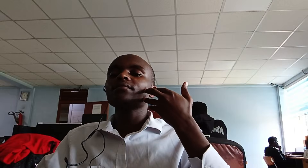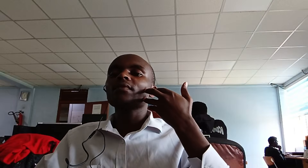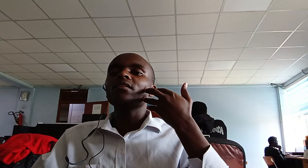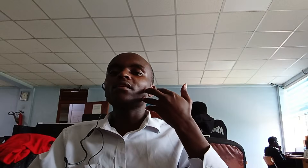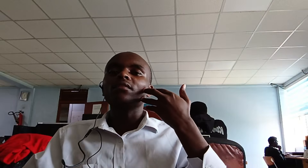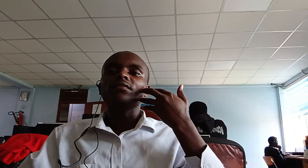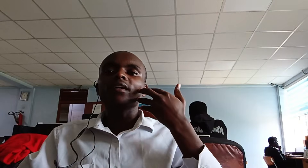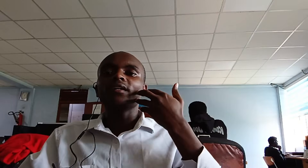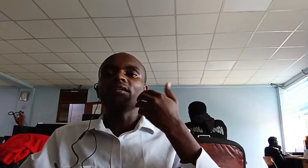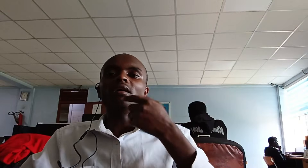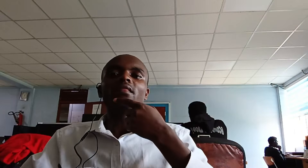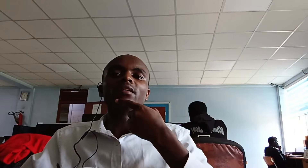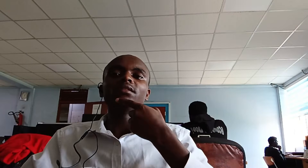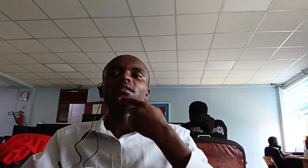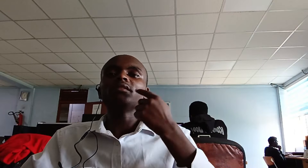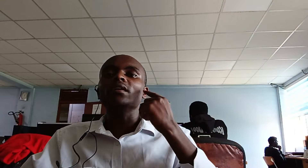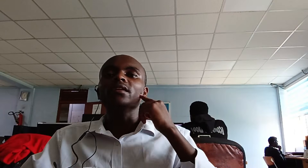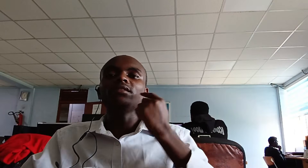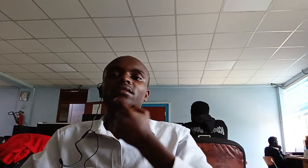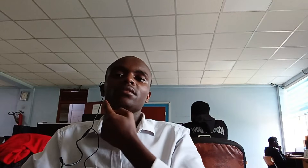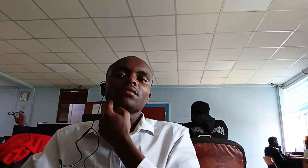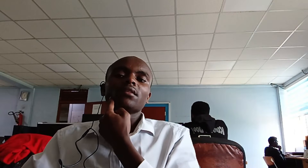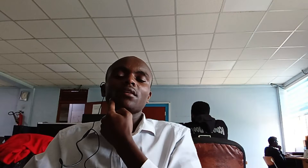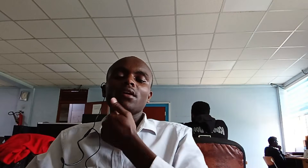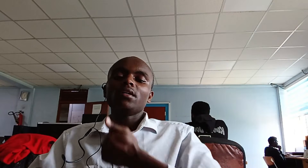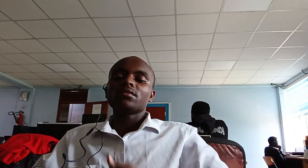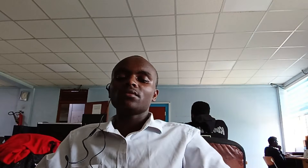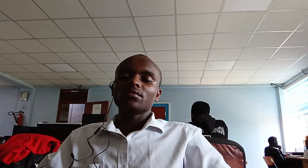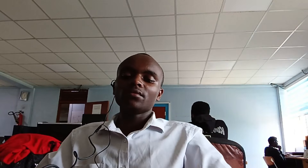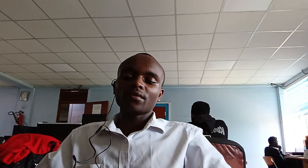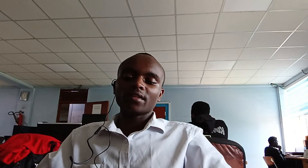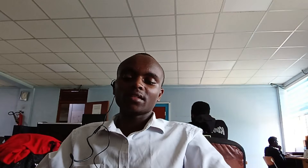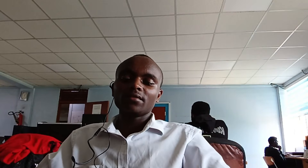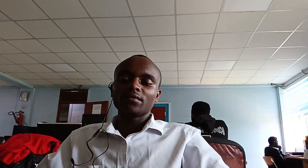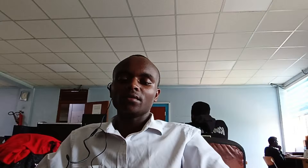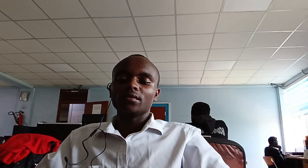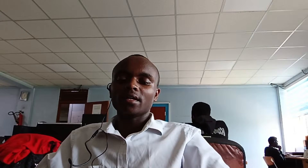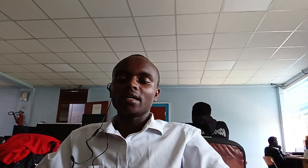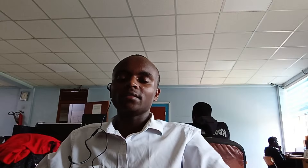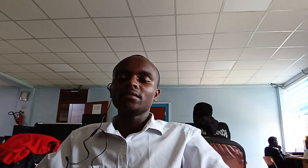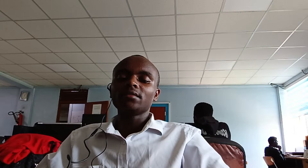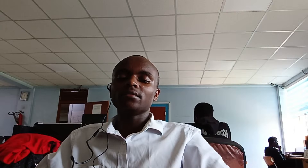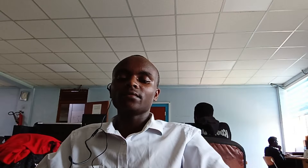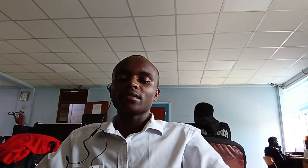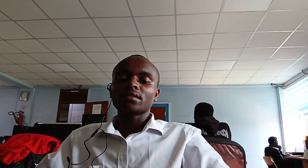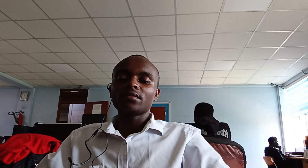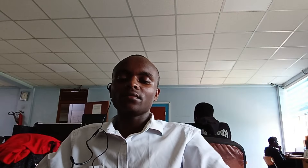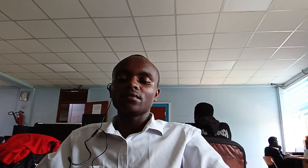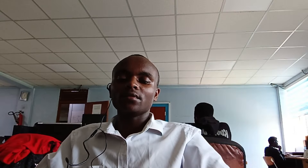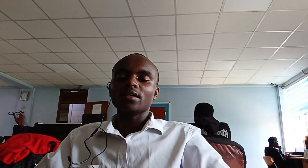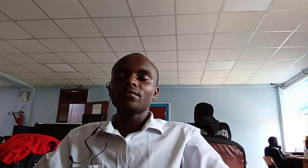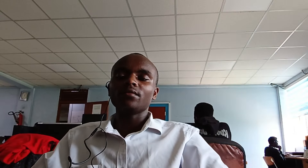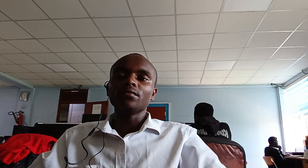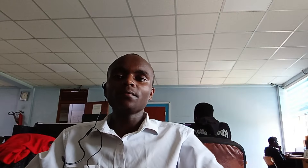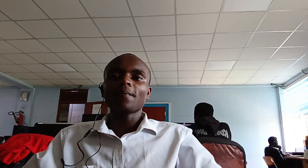this side of the head, the chin and the cheeks. So the sign for aunt, the sign for nephew,